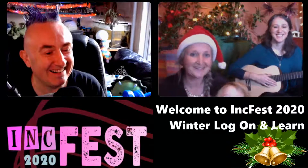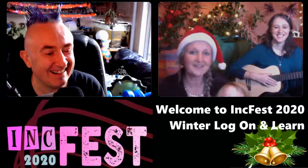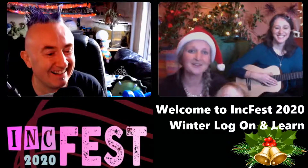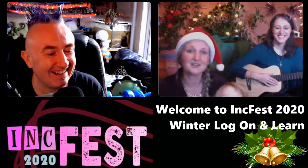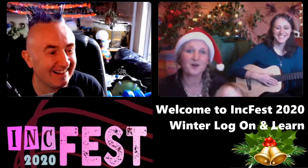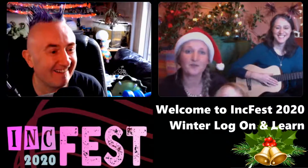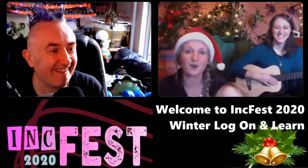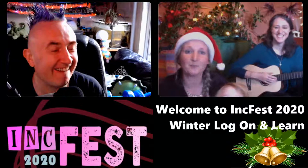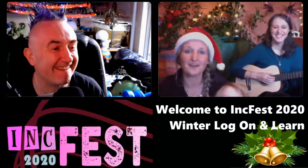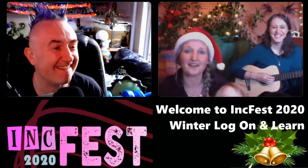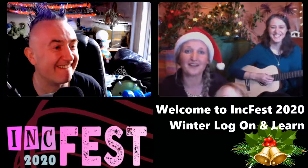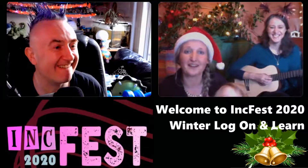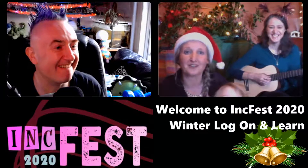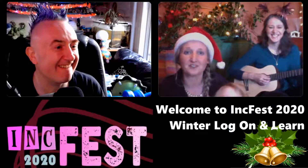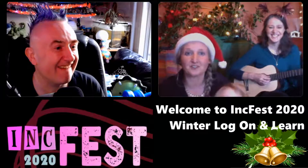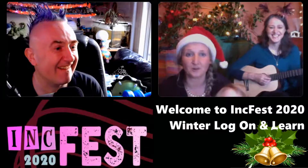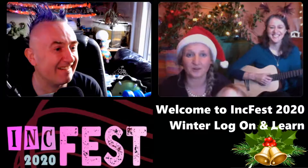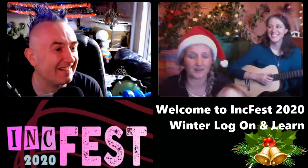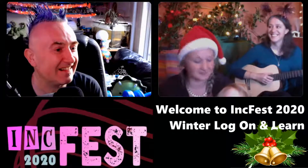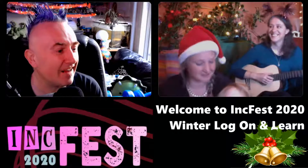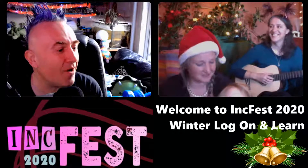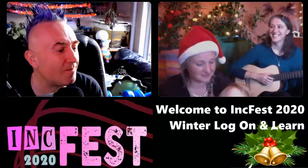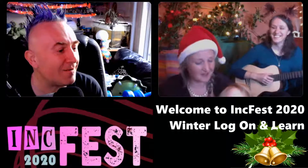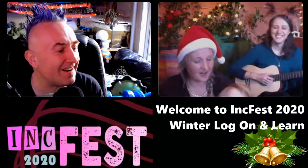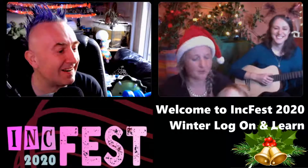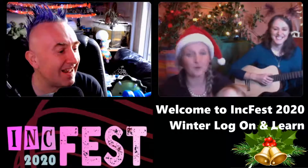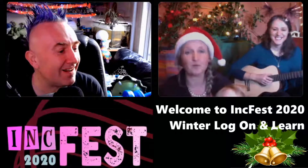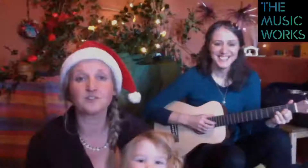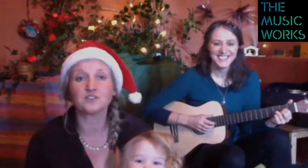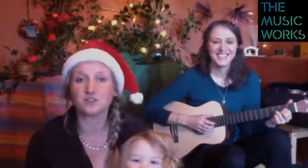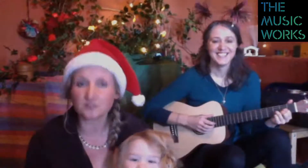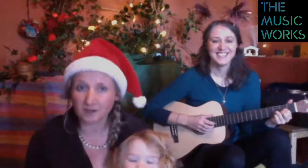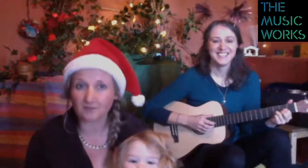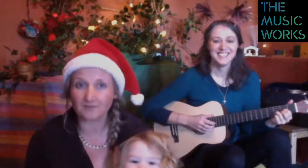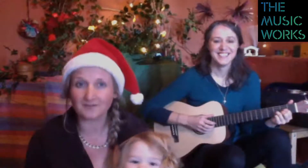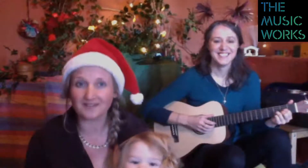So I've got Billy here. She's joining us. Oh, brilliant. And hello, Billy.